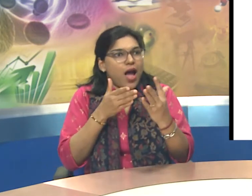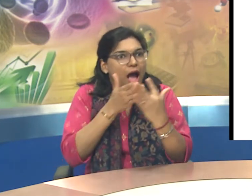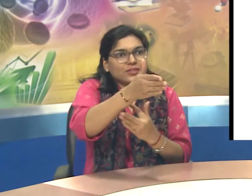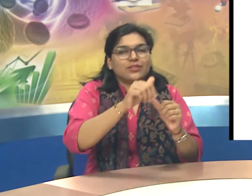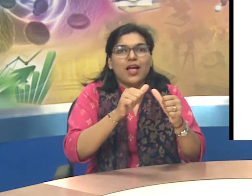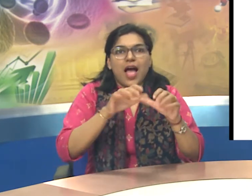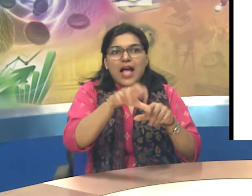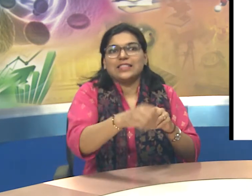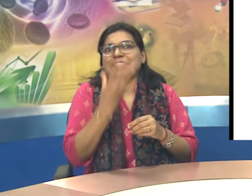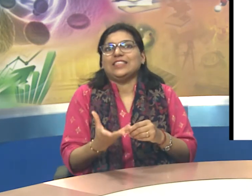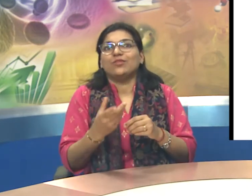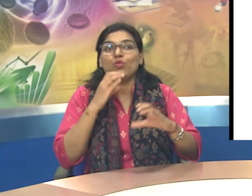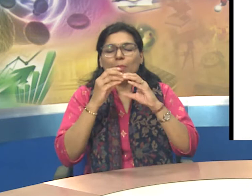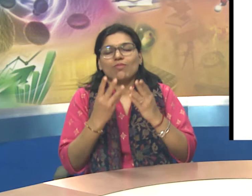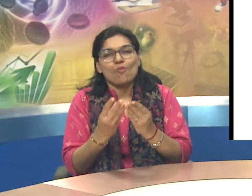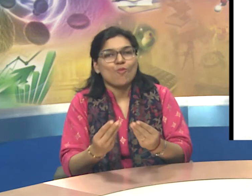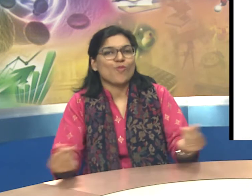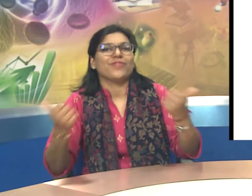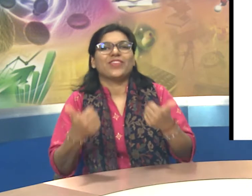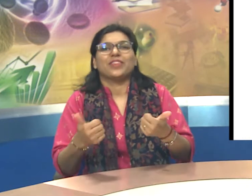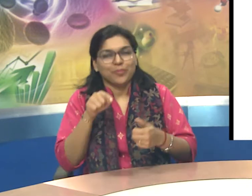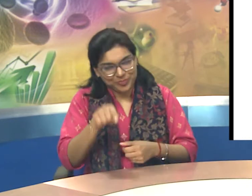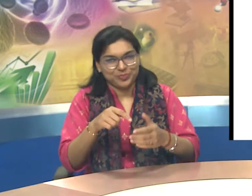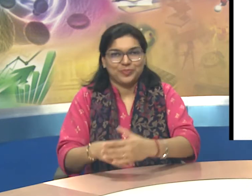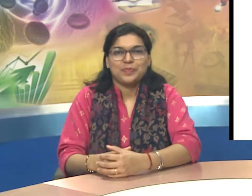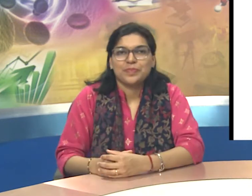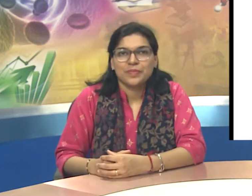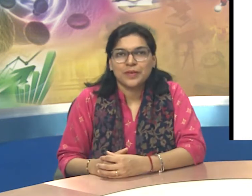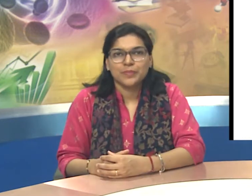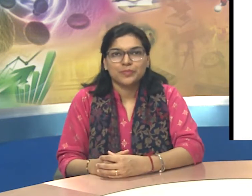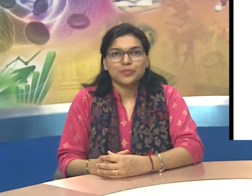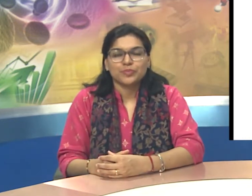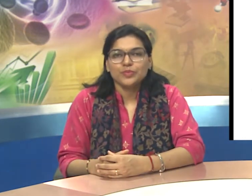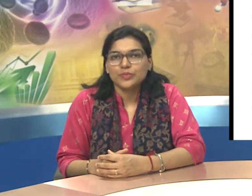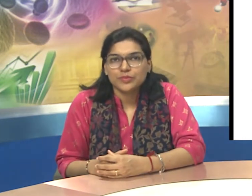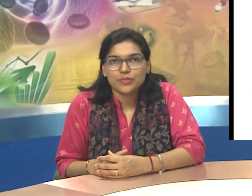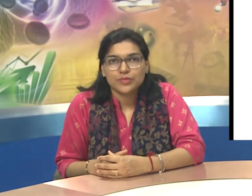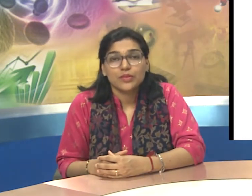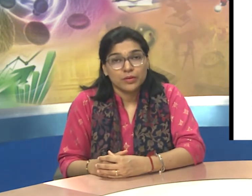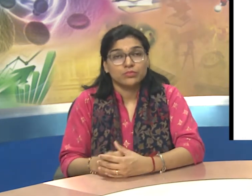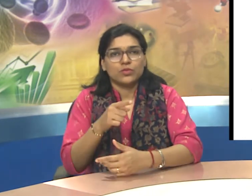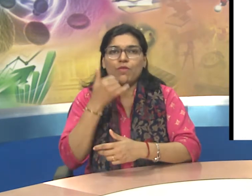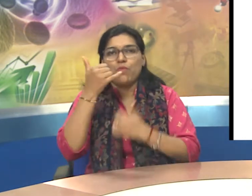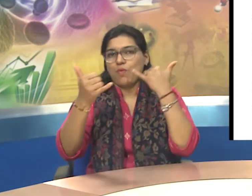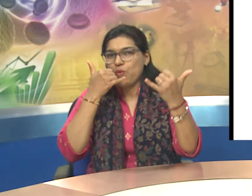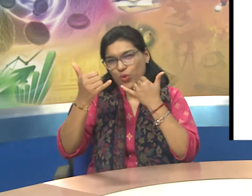Nowadays, communication is easy and technology has moved forward.